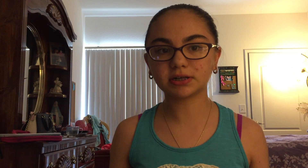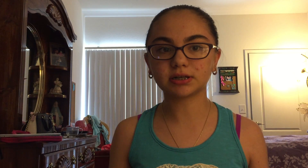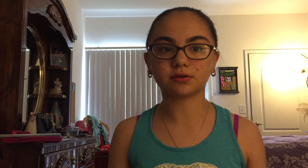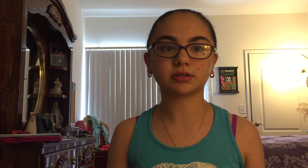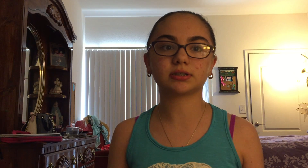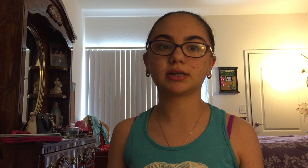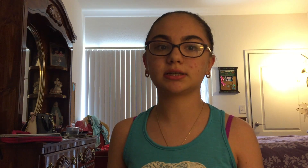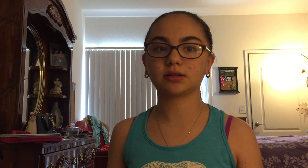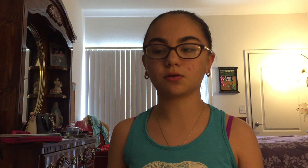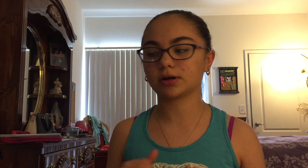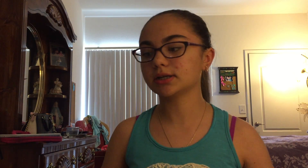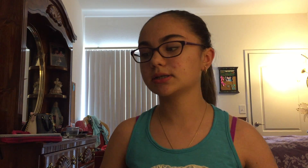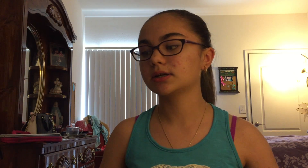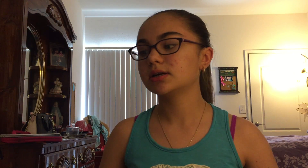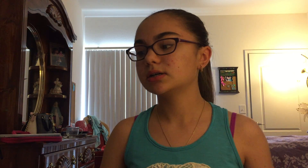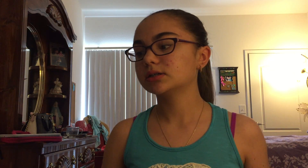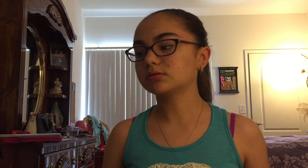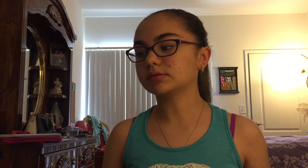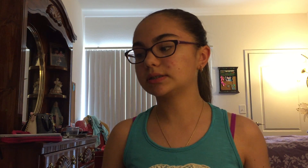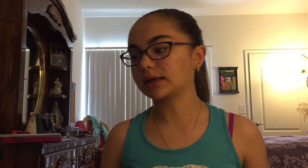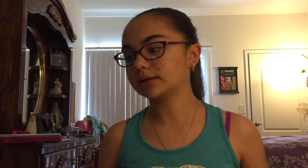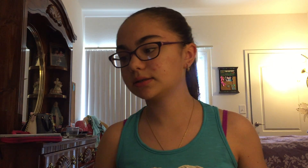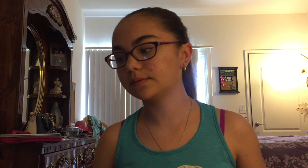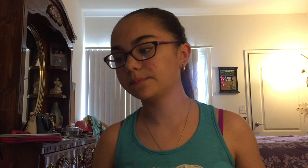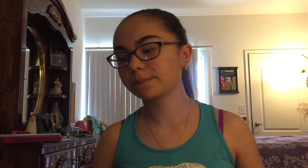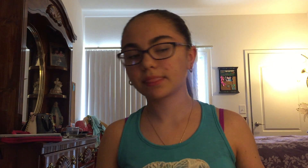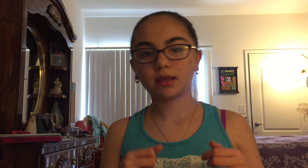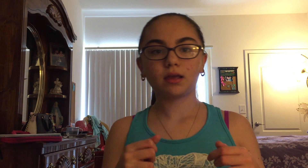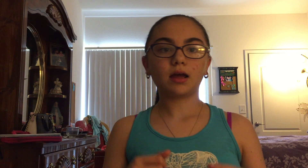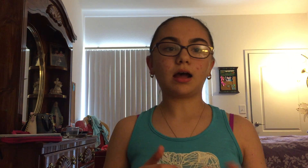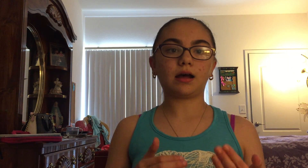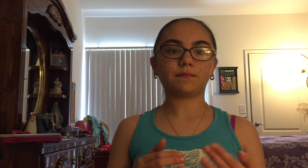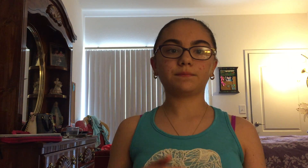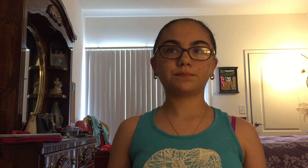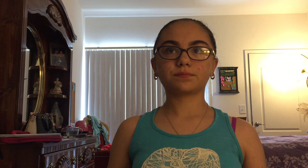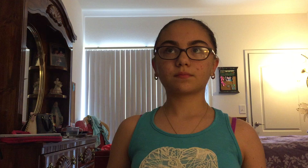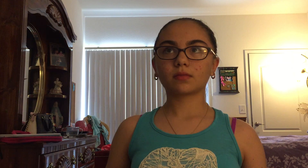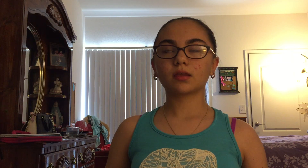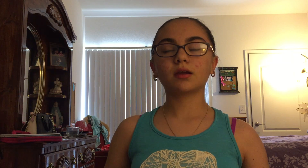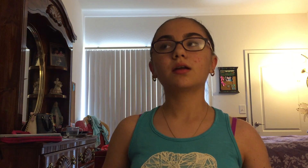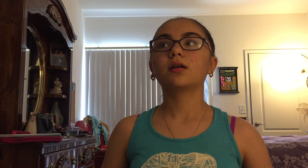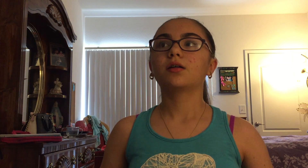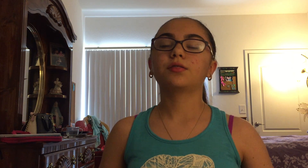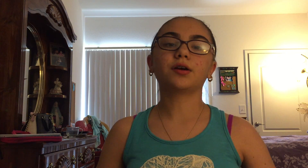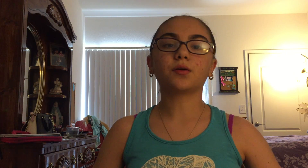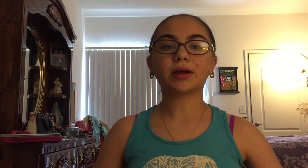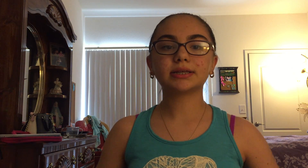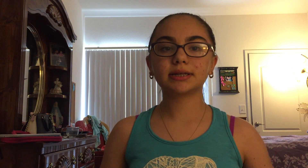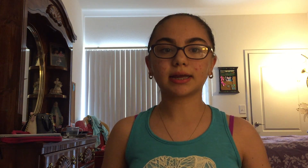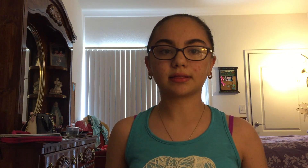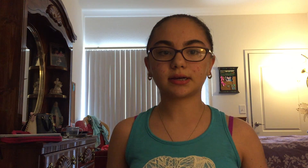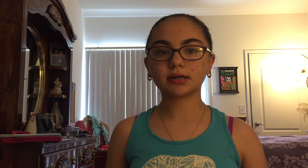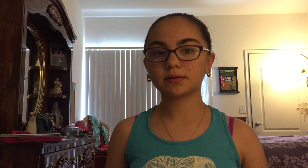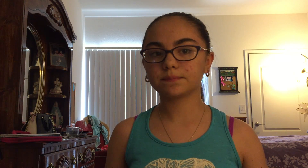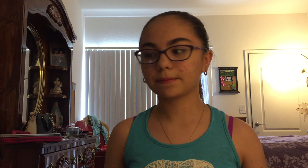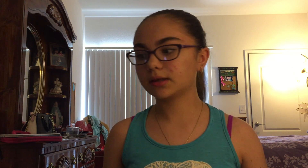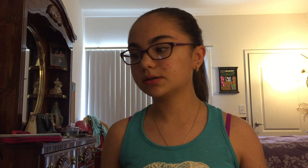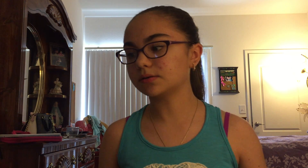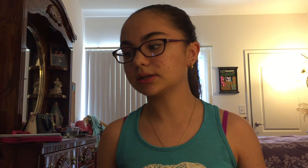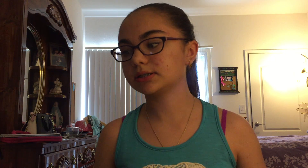verse and goes into the chorus so it says um there are ways to get there so it